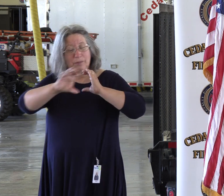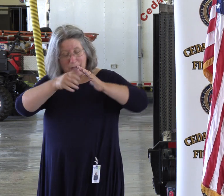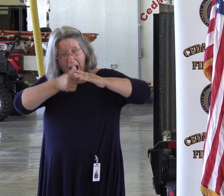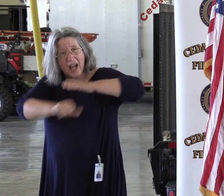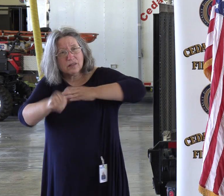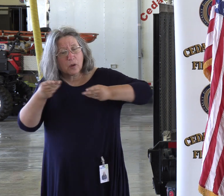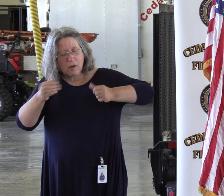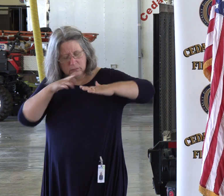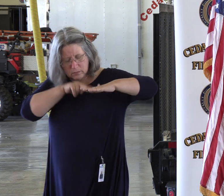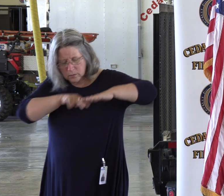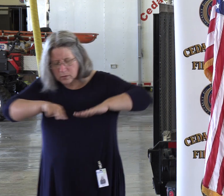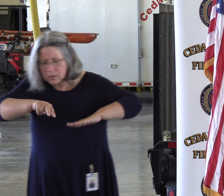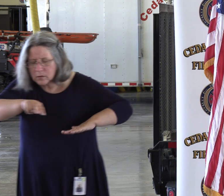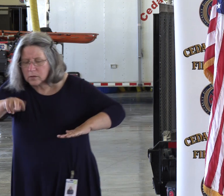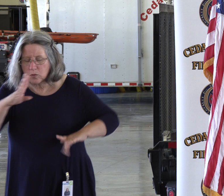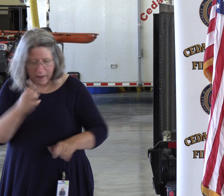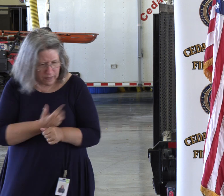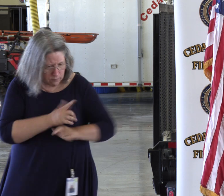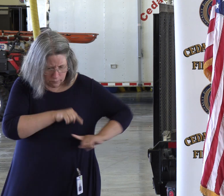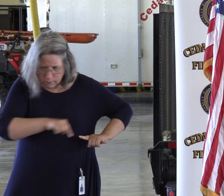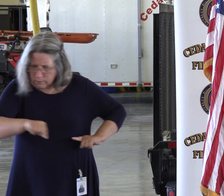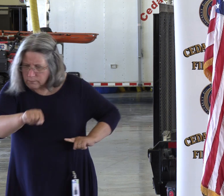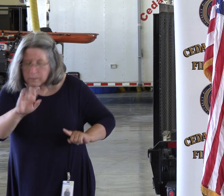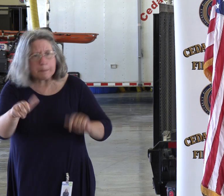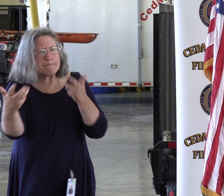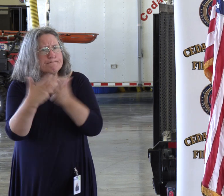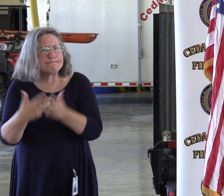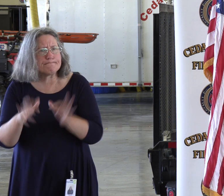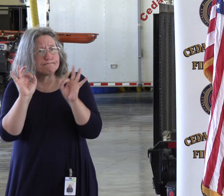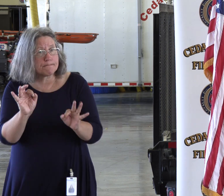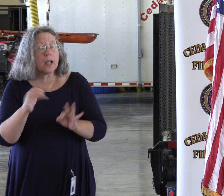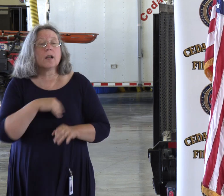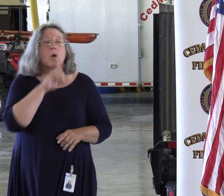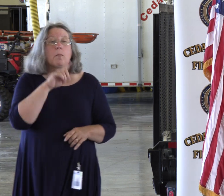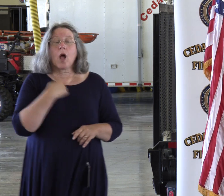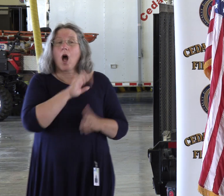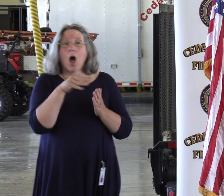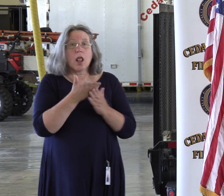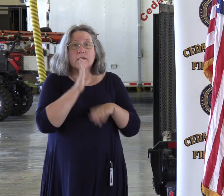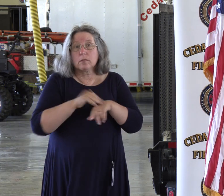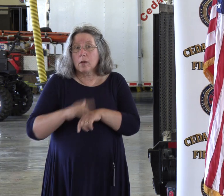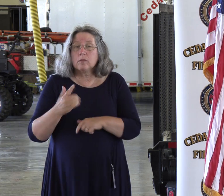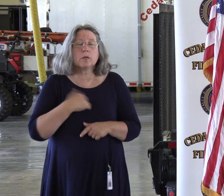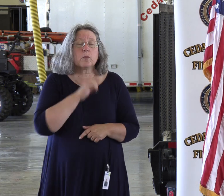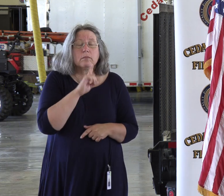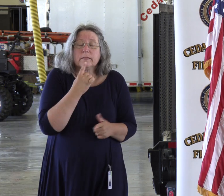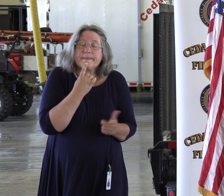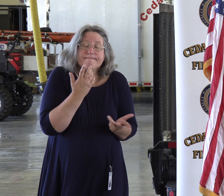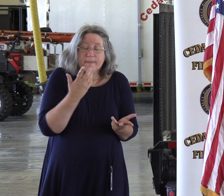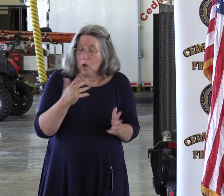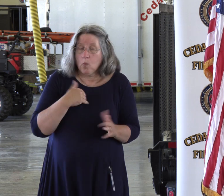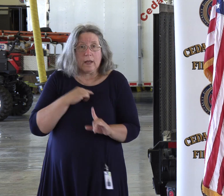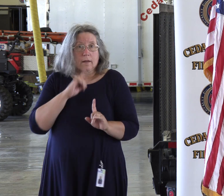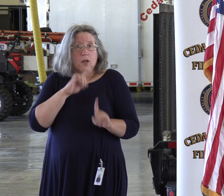missed anything. But every call that the community has given to us, we have responded to and completed. If